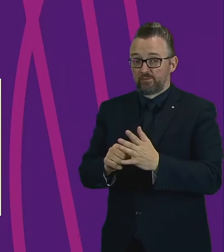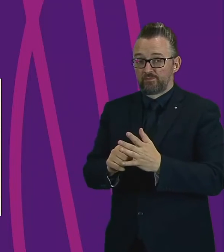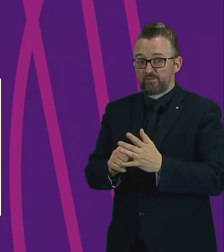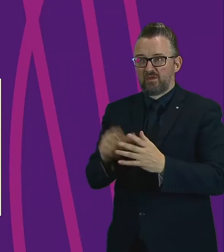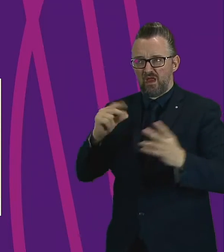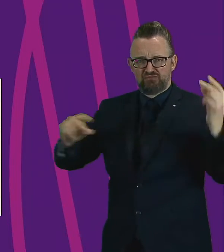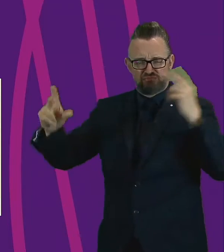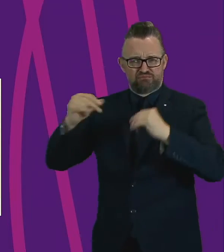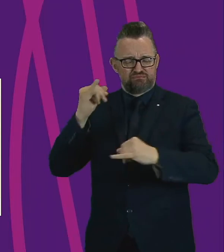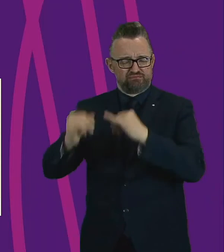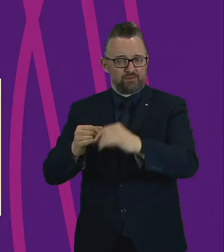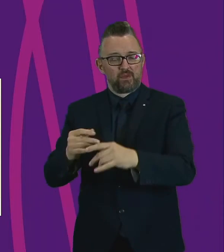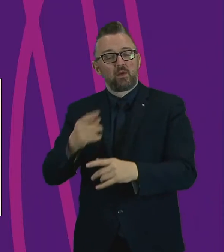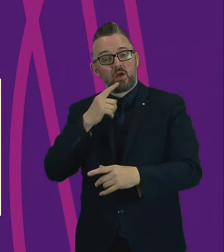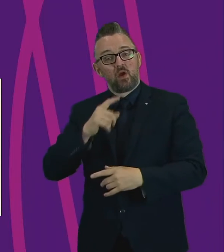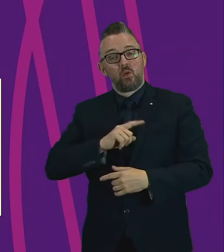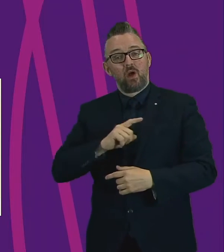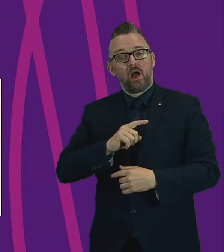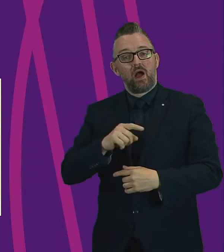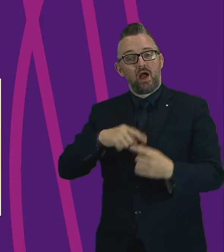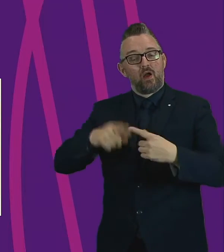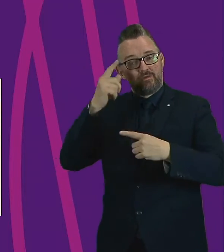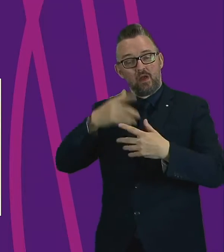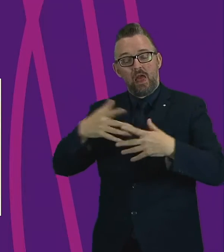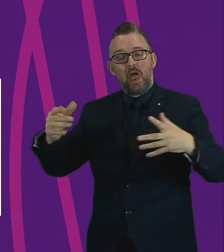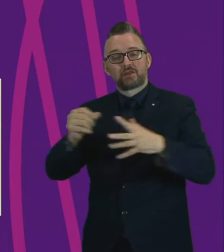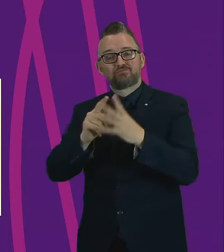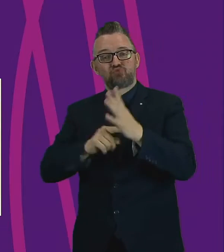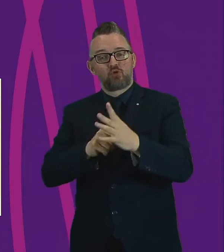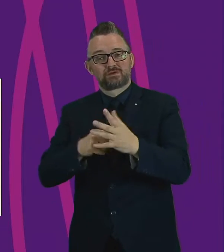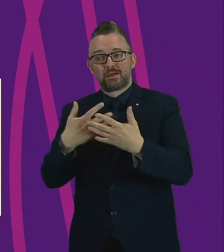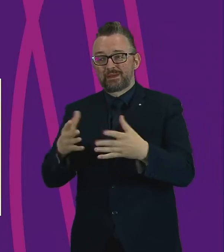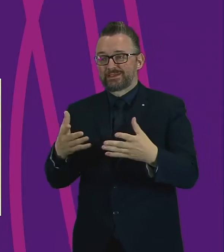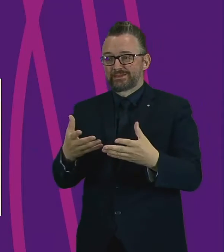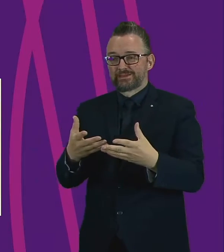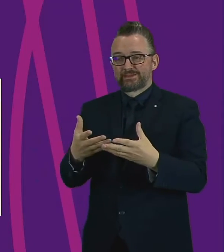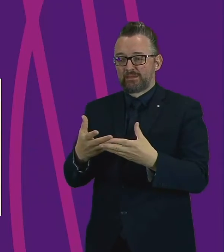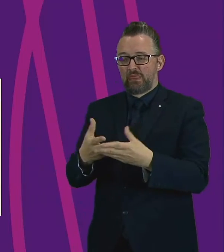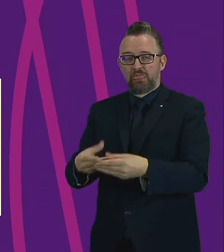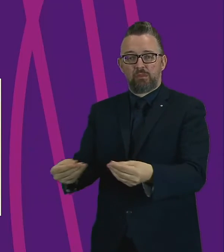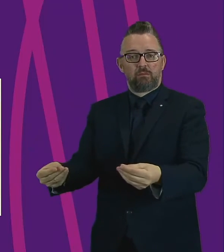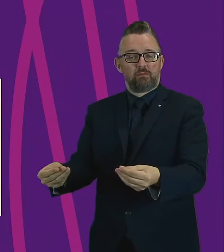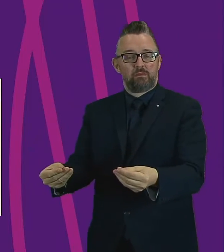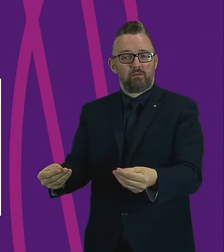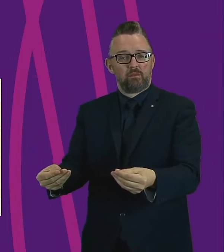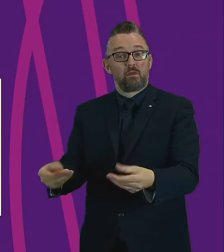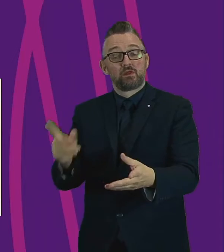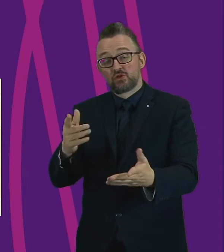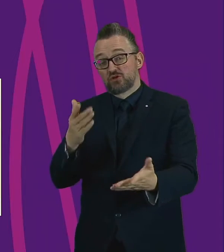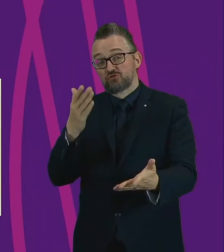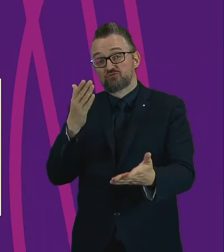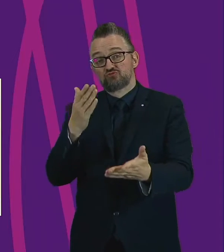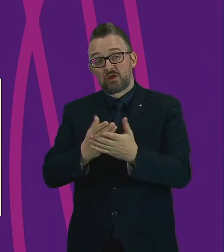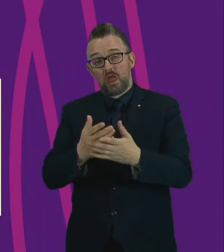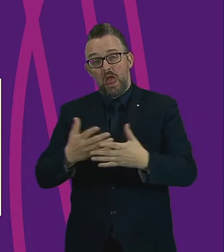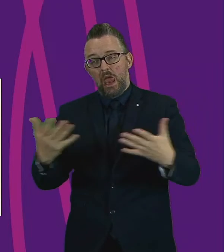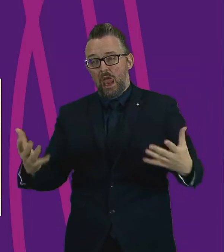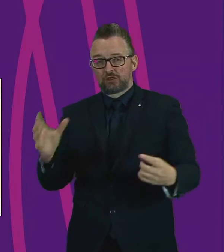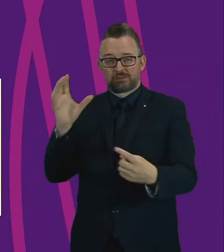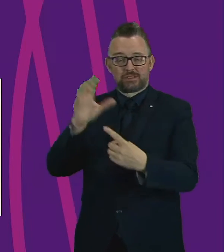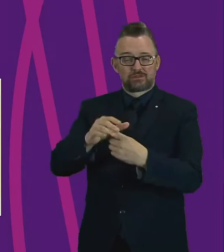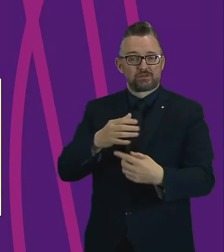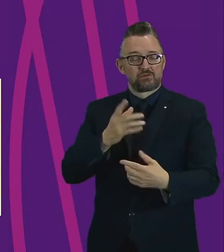Not only had the list of shovel-ready large projects dried up before this virus, but the realities of large sites being at